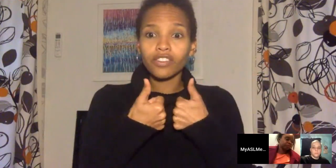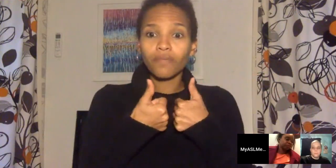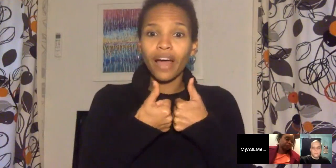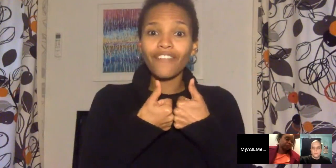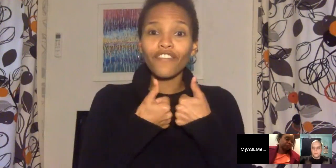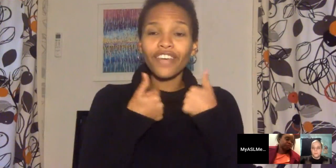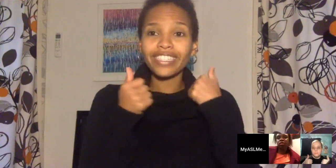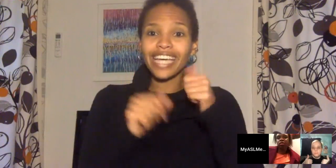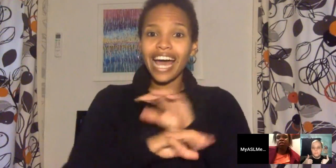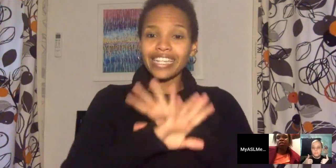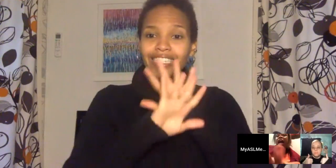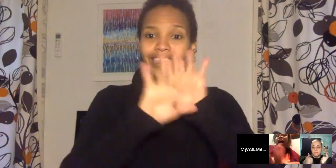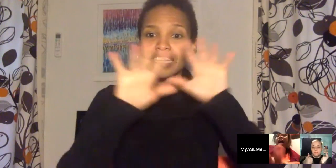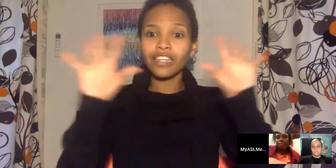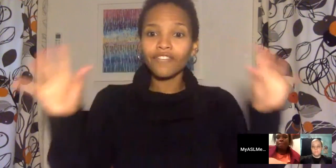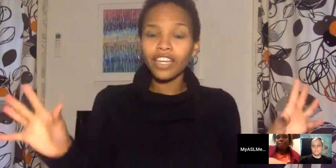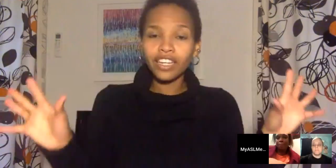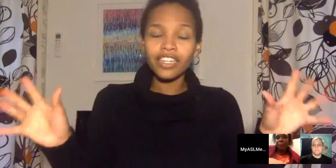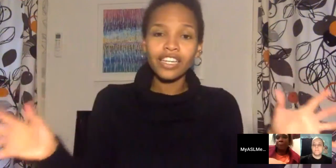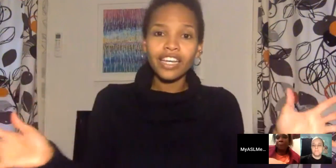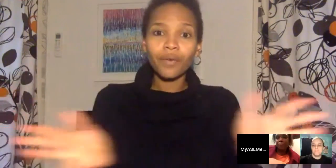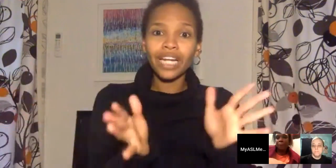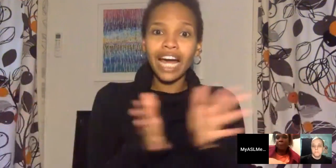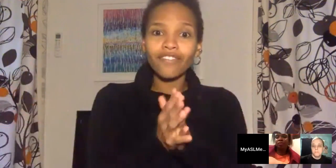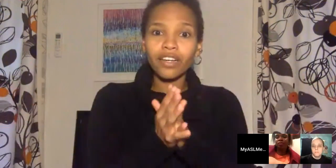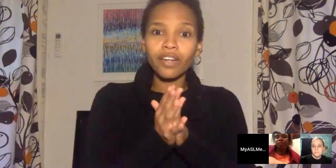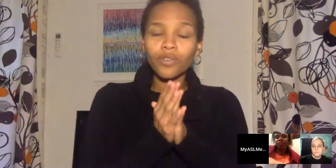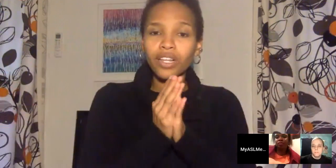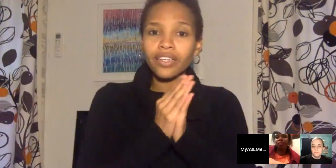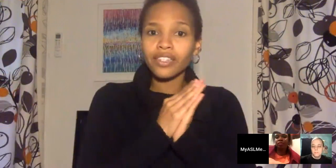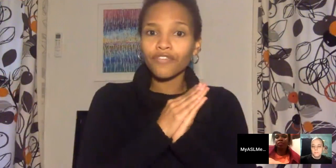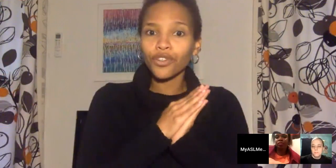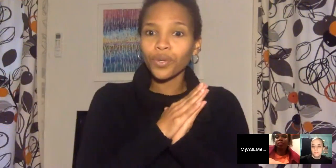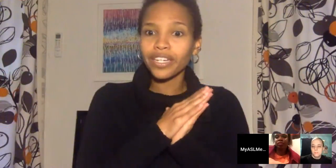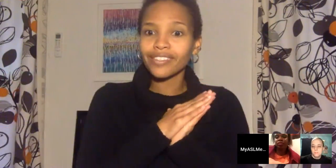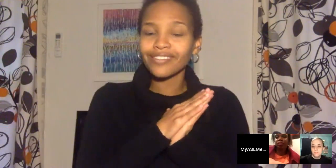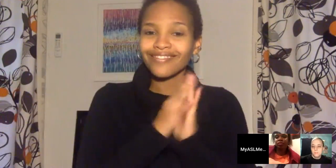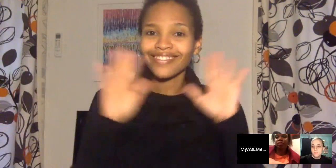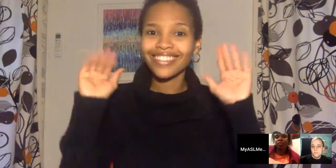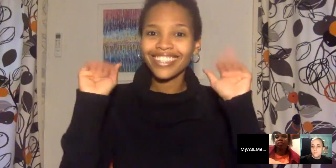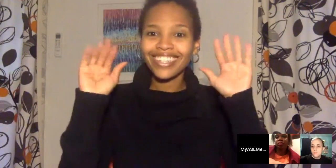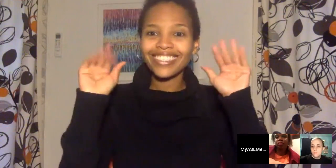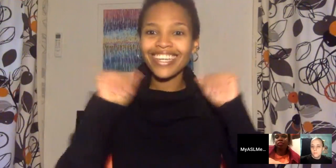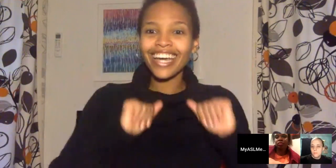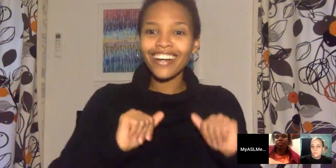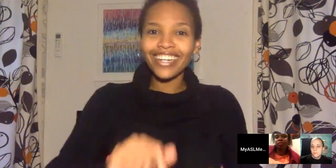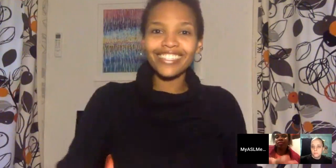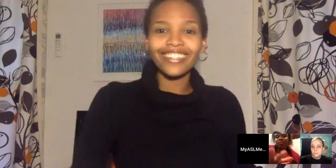Awesome. Have a fantastic evening. And we're going to have another one of these in a few weeks. Take care, guys.